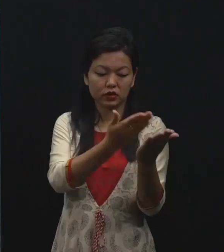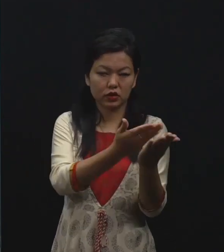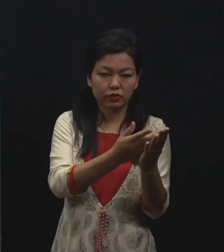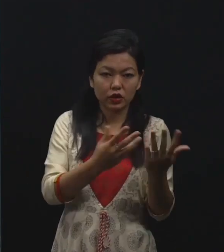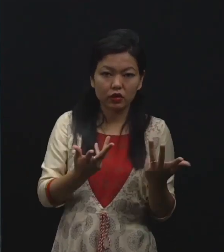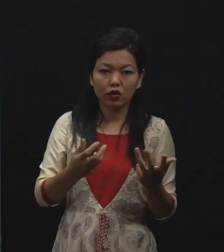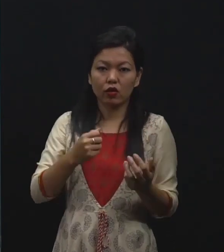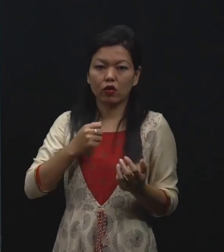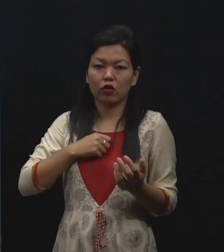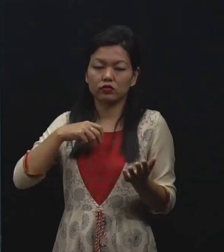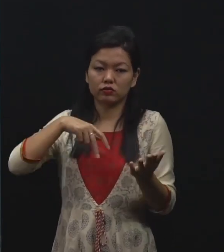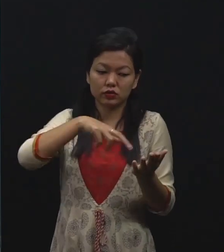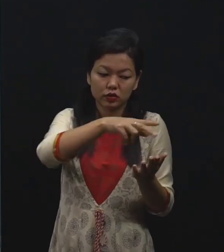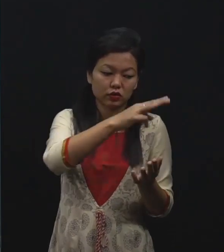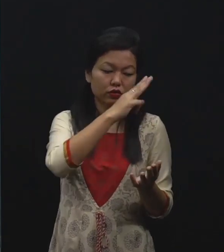the